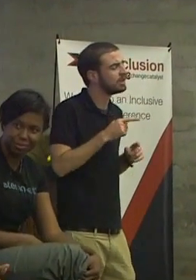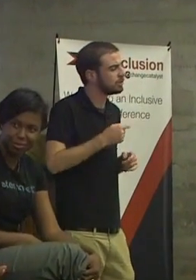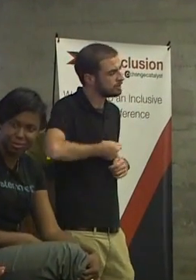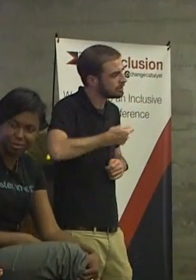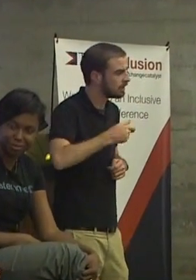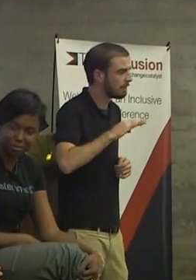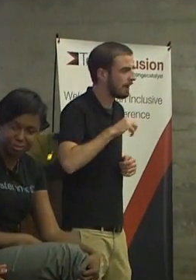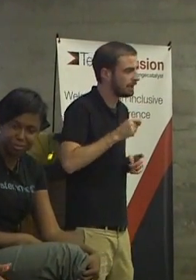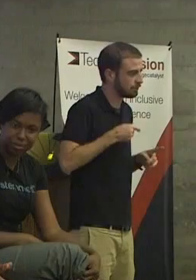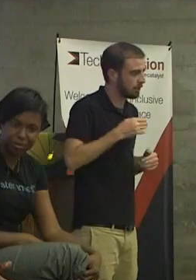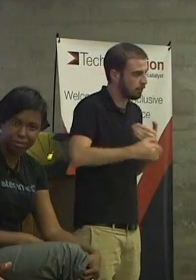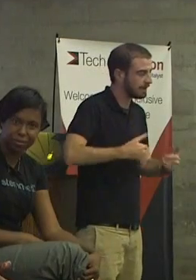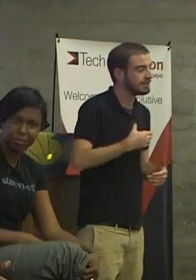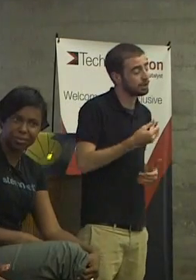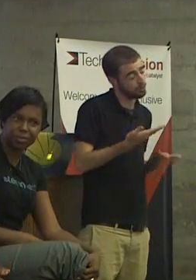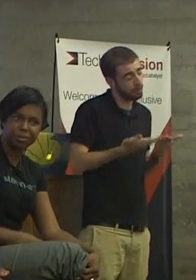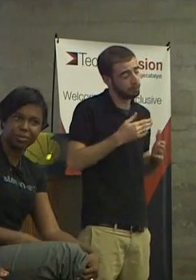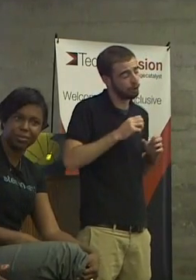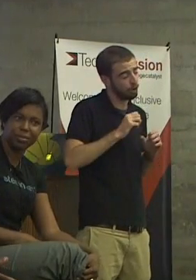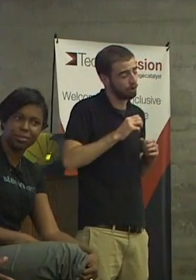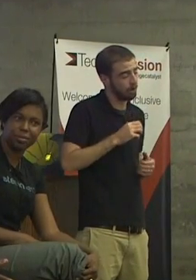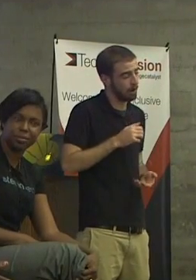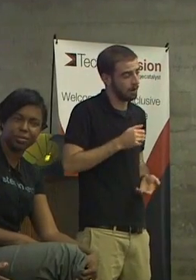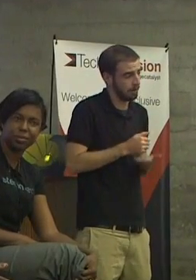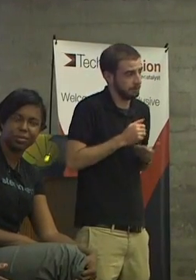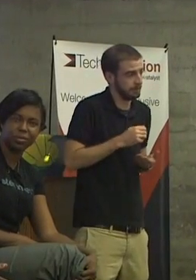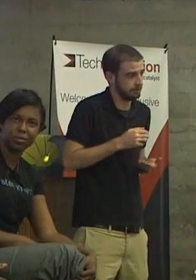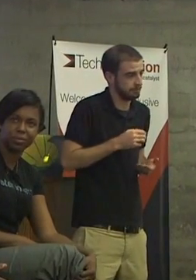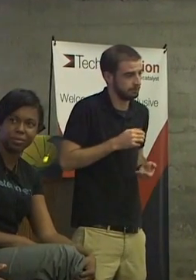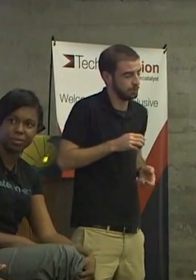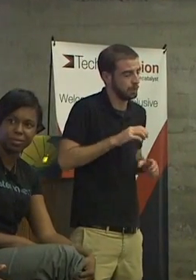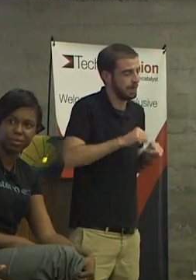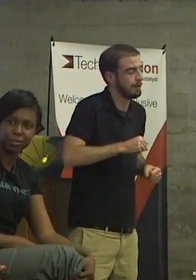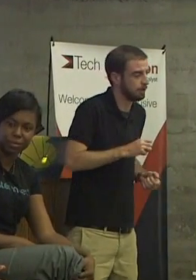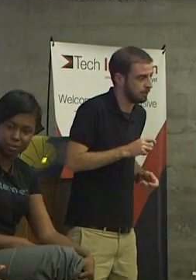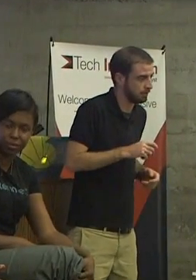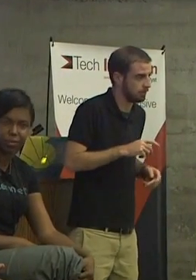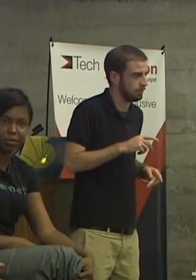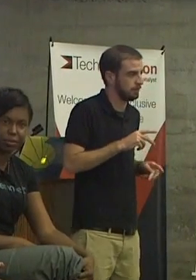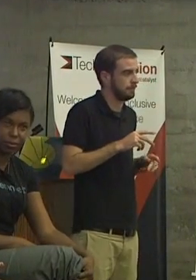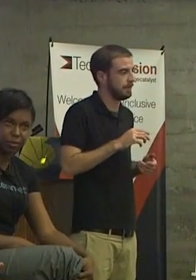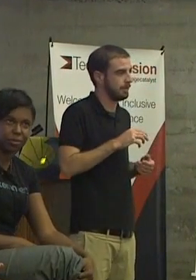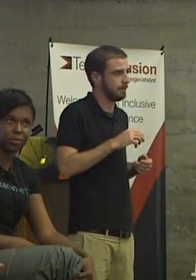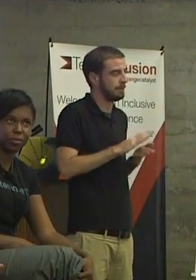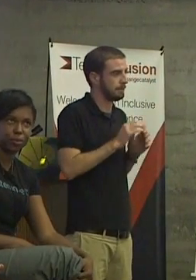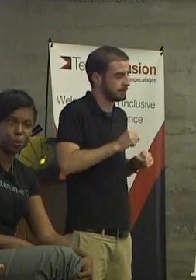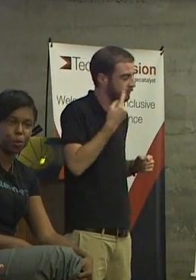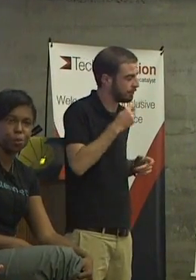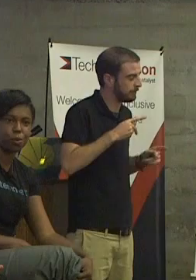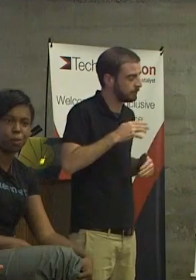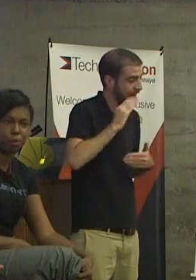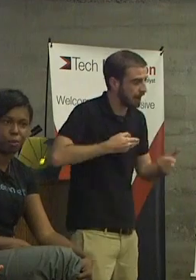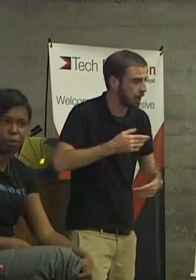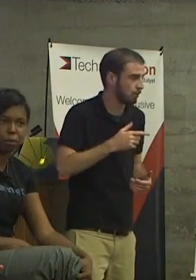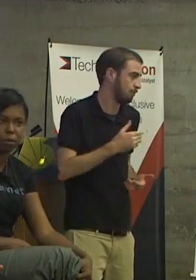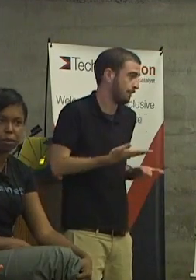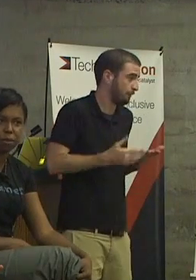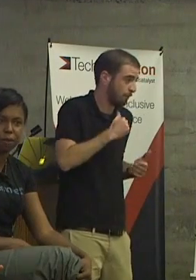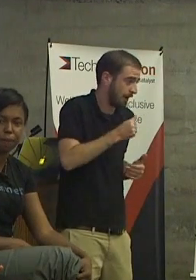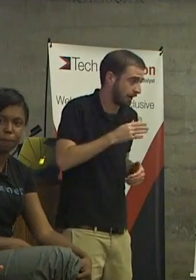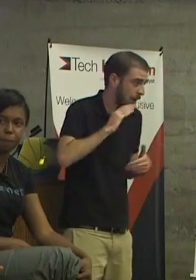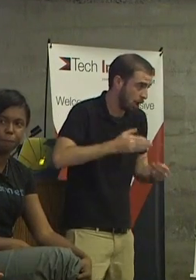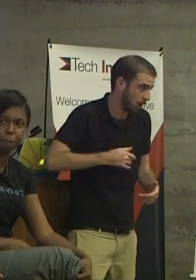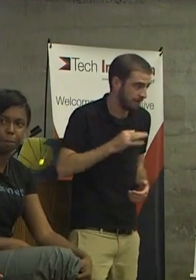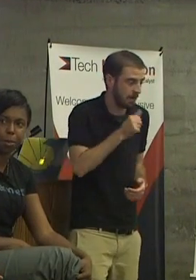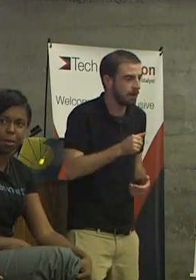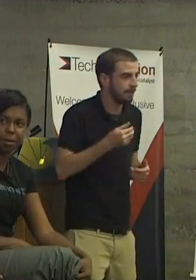out of a process, and you're probably enabling people to get hired who may not otherwise have gotten hired at these companies. How do you think about the fact that those people